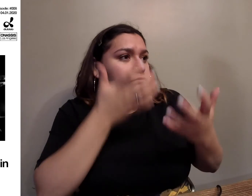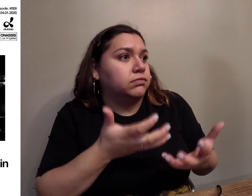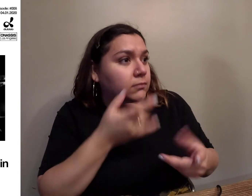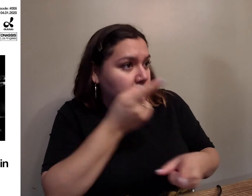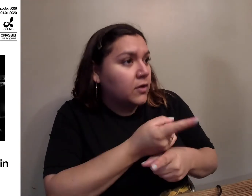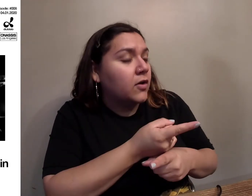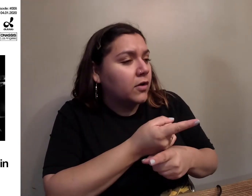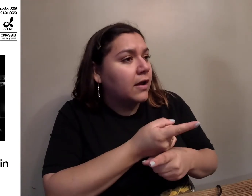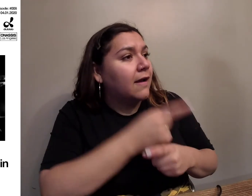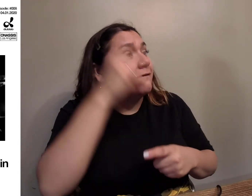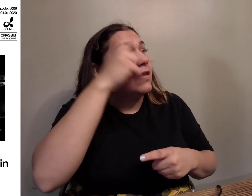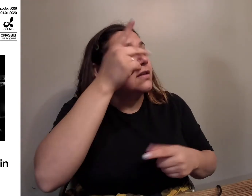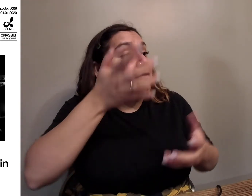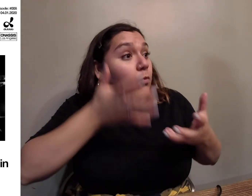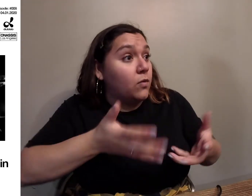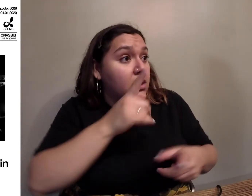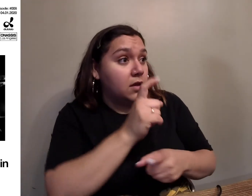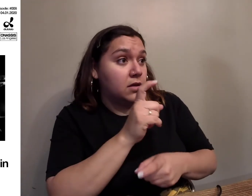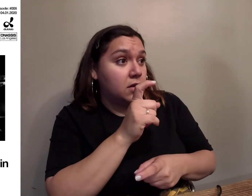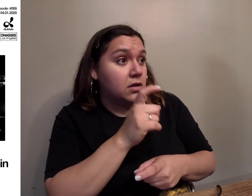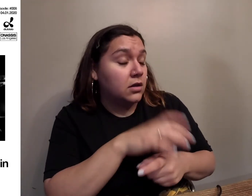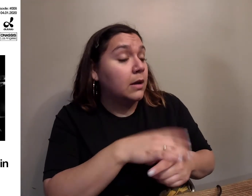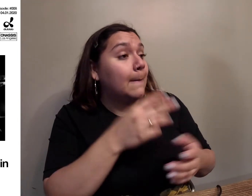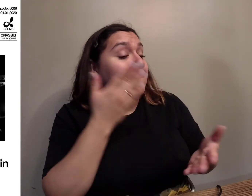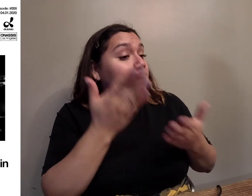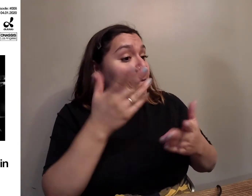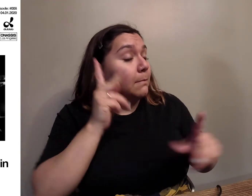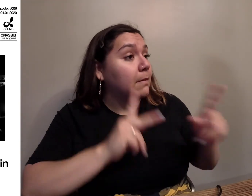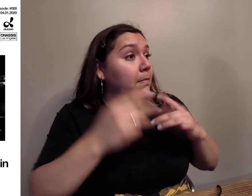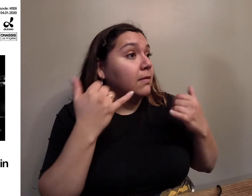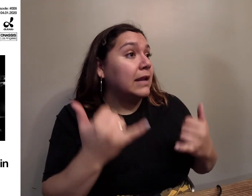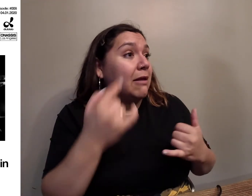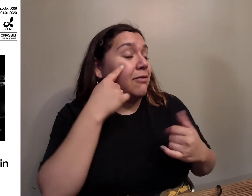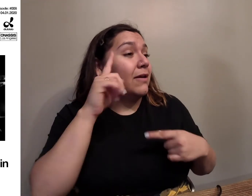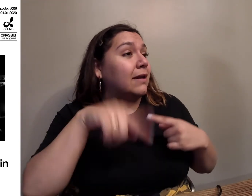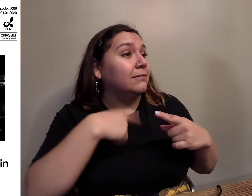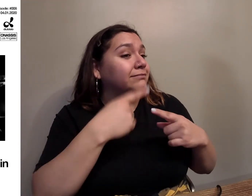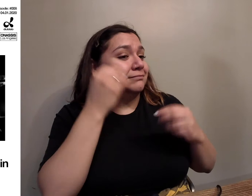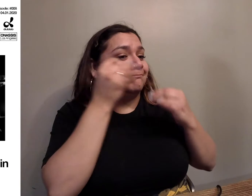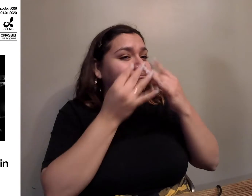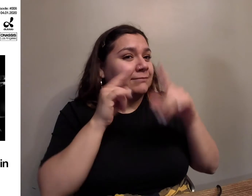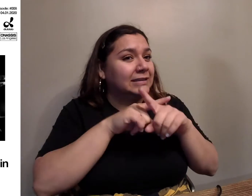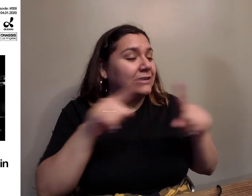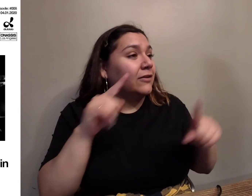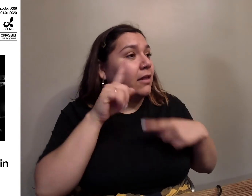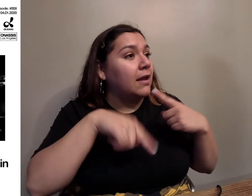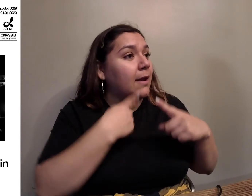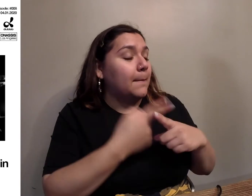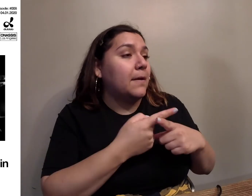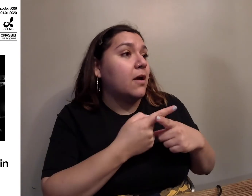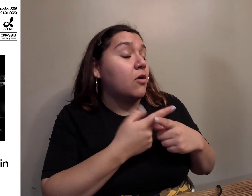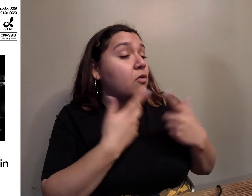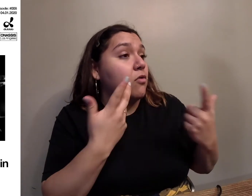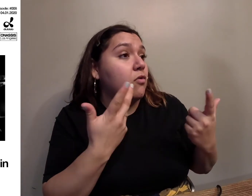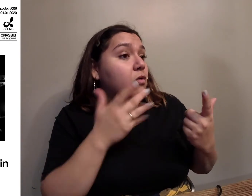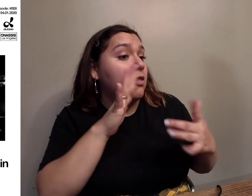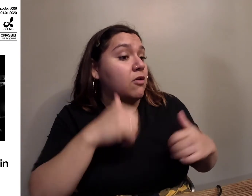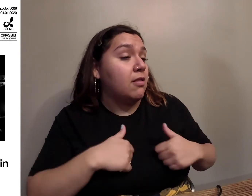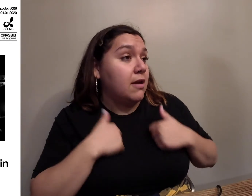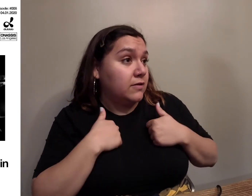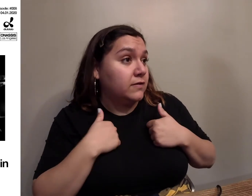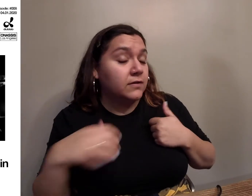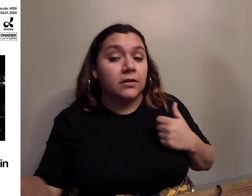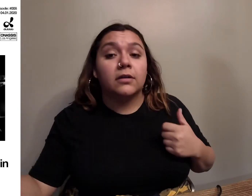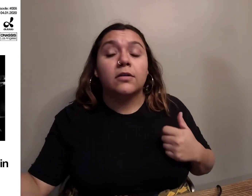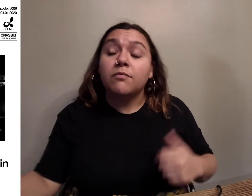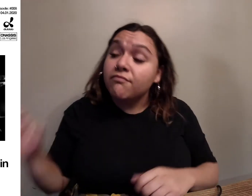a philosophical weight. It might make people think differently about their lives